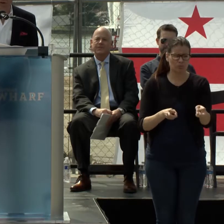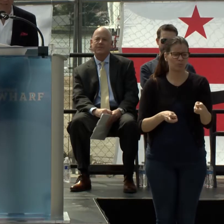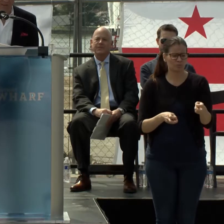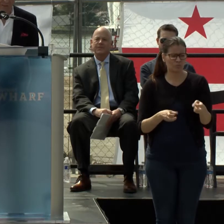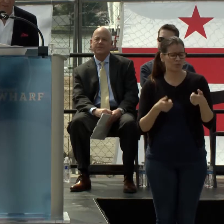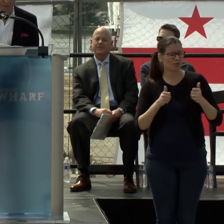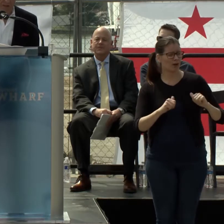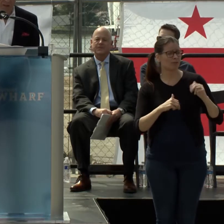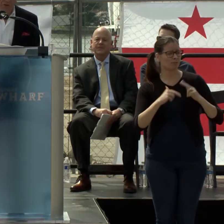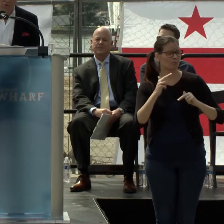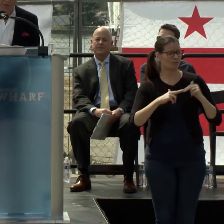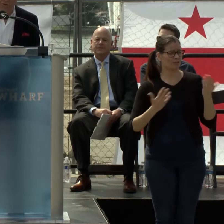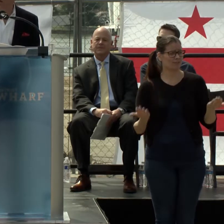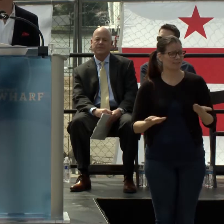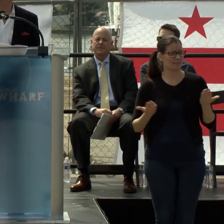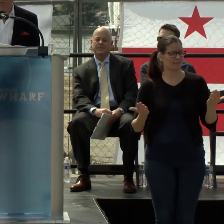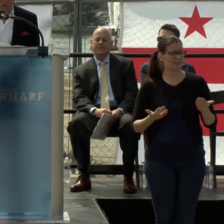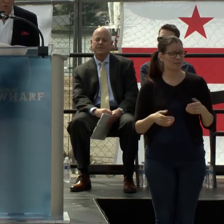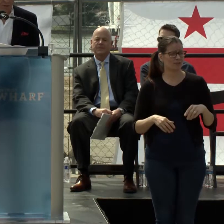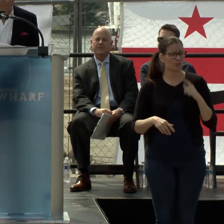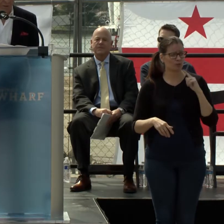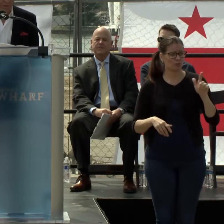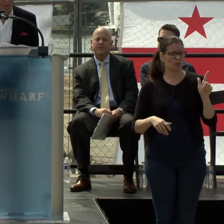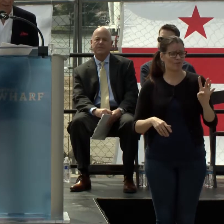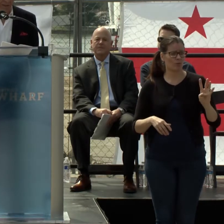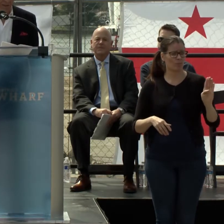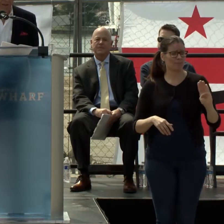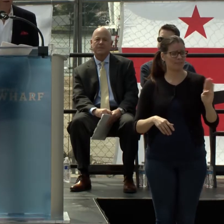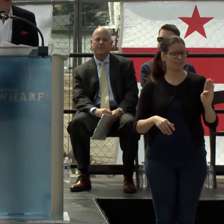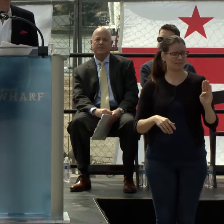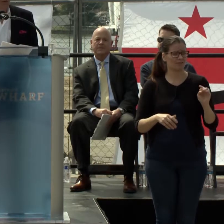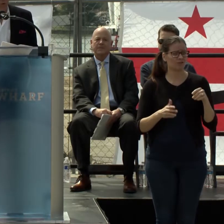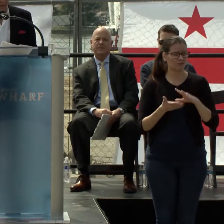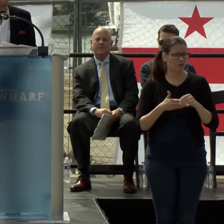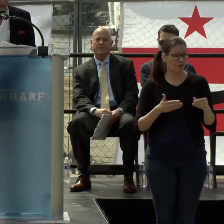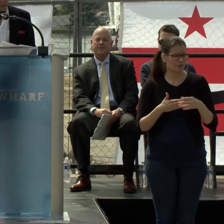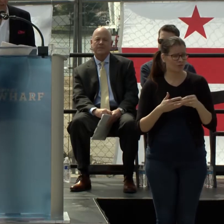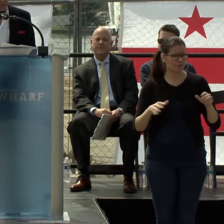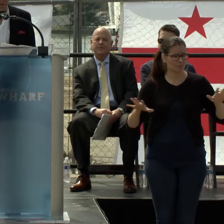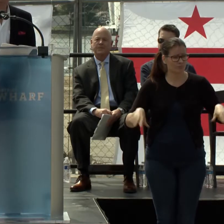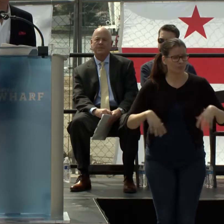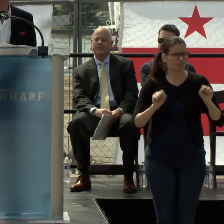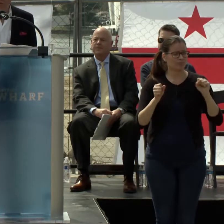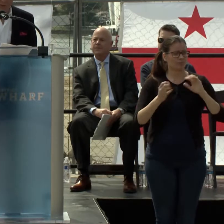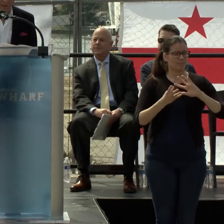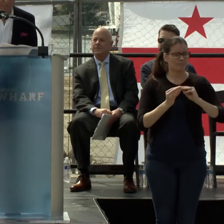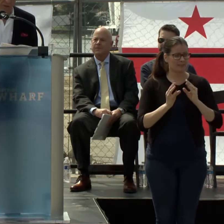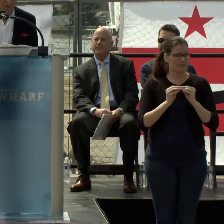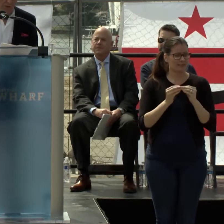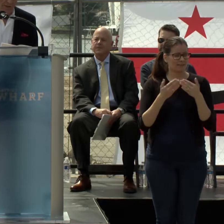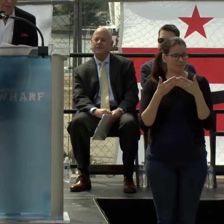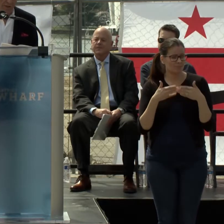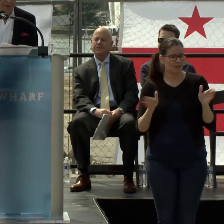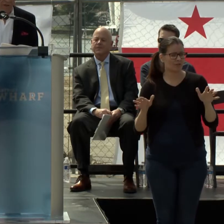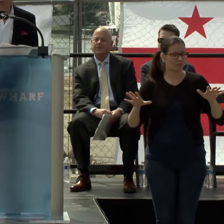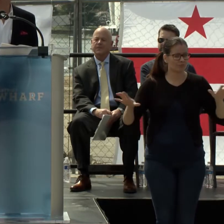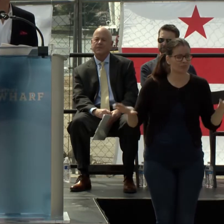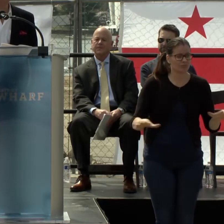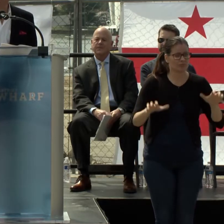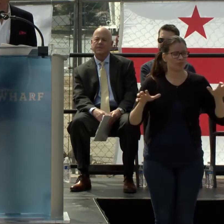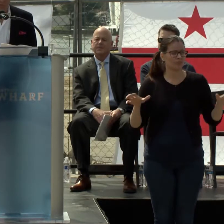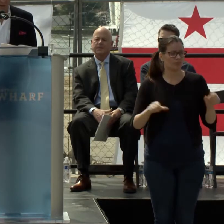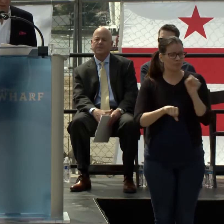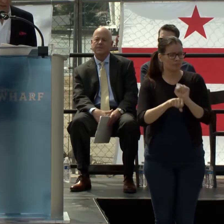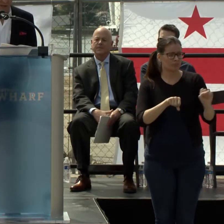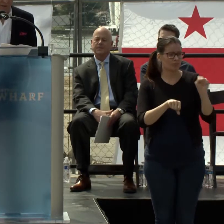dozen separate entities, to run the gauntlet of scores of public meetings, no fewer than 9 separate zoning commission hearings,